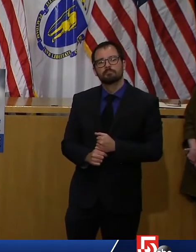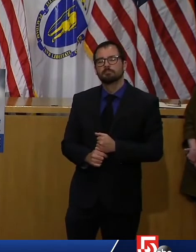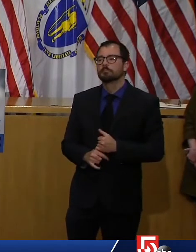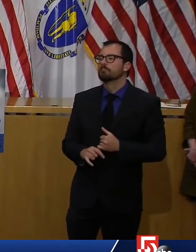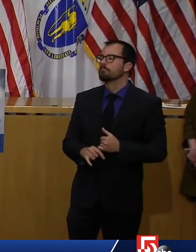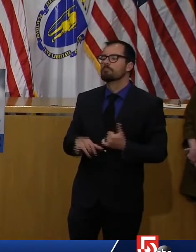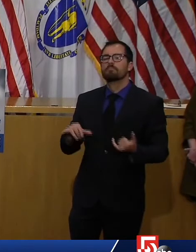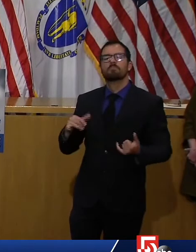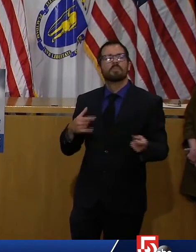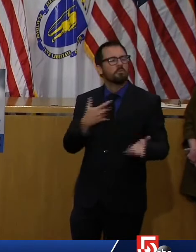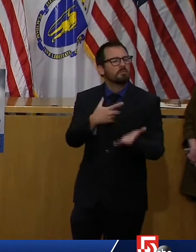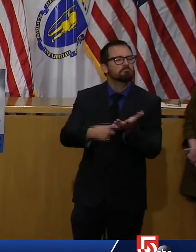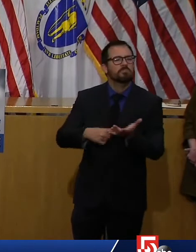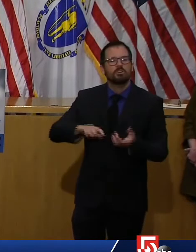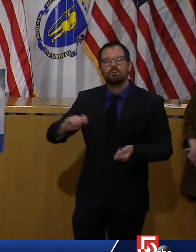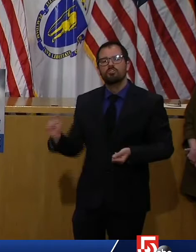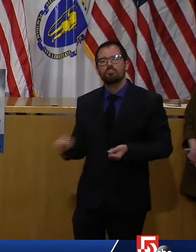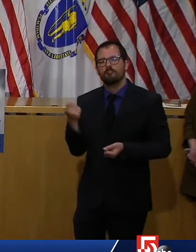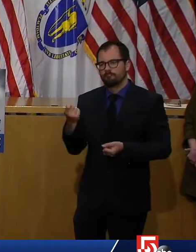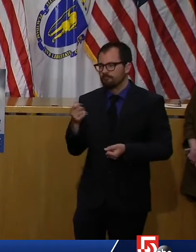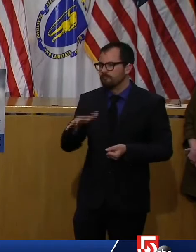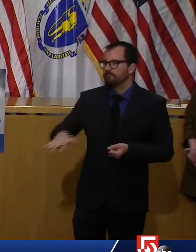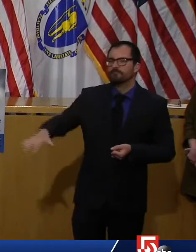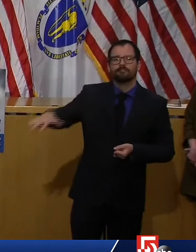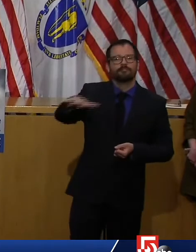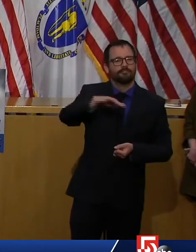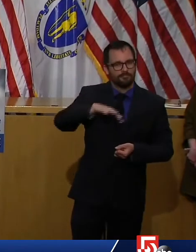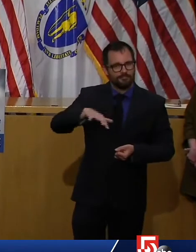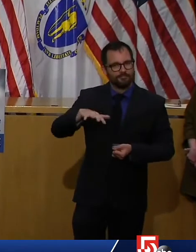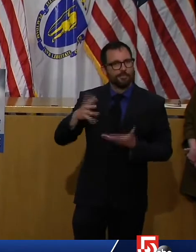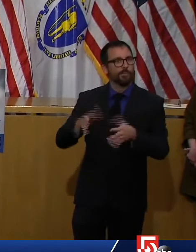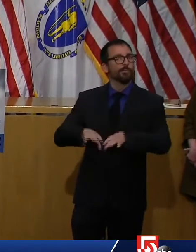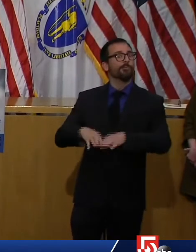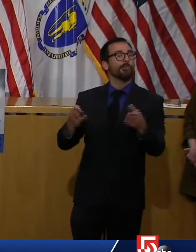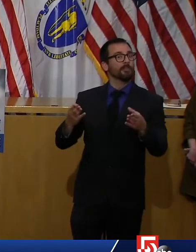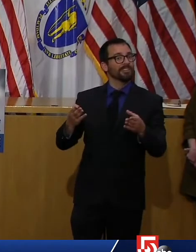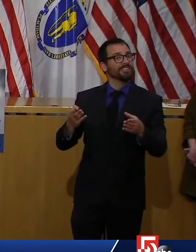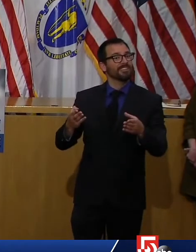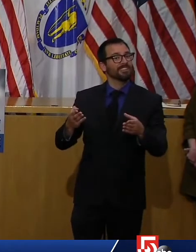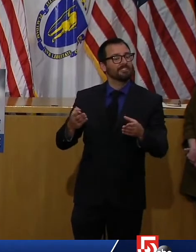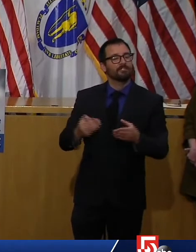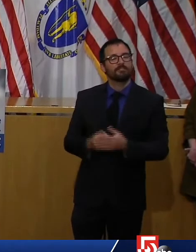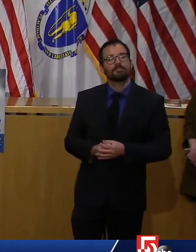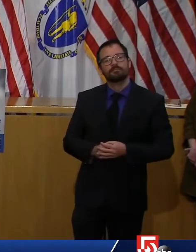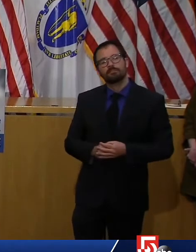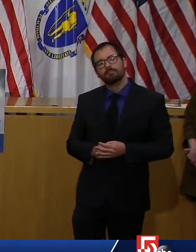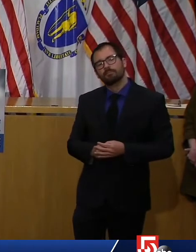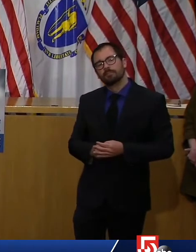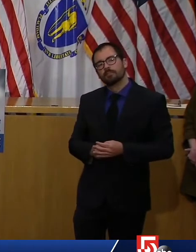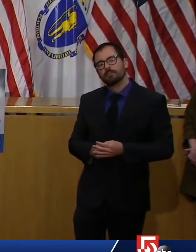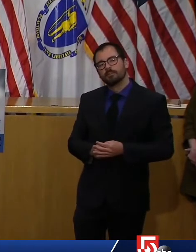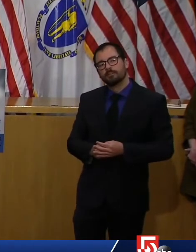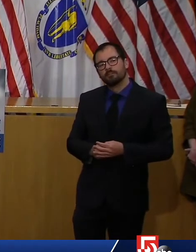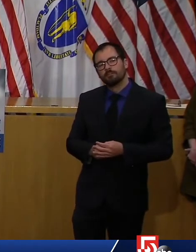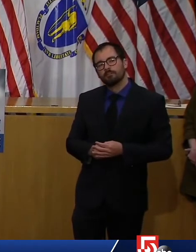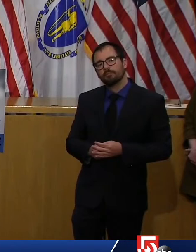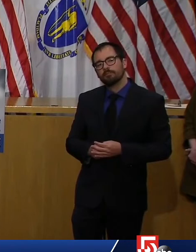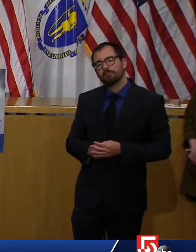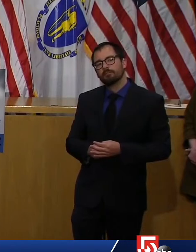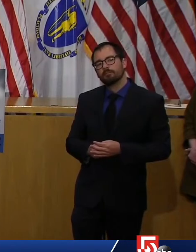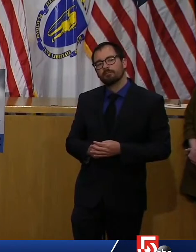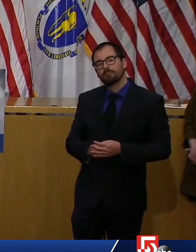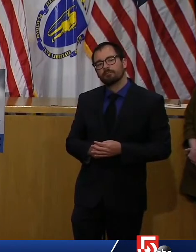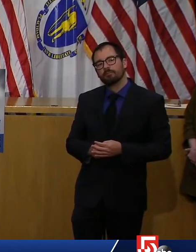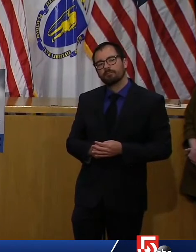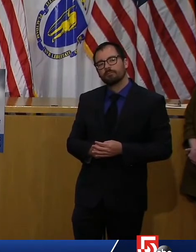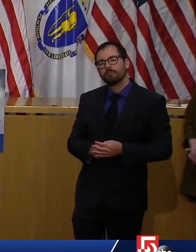what changed. What was it about the presentation, the pitch to the advisory board, the appeals to you and your administration that, you